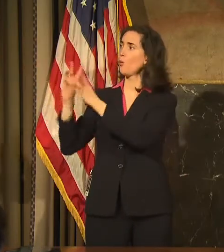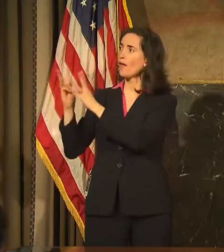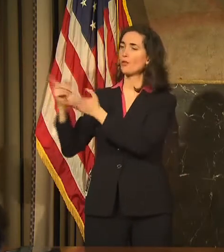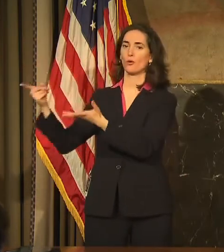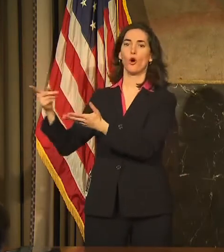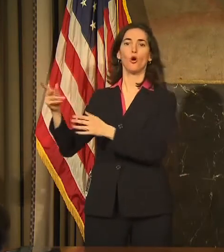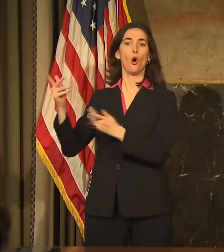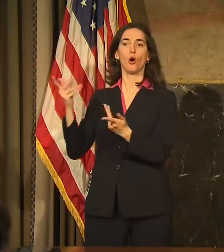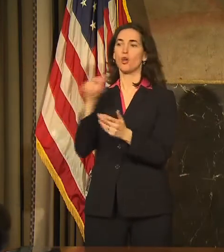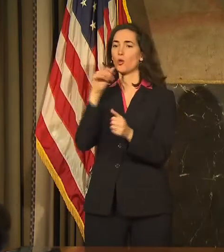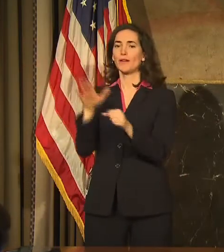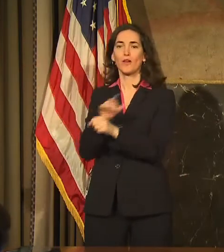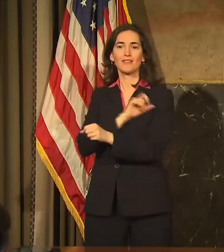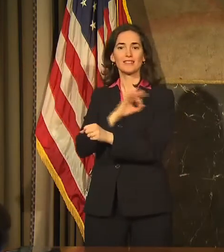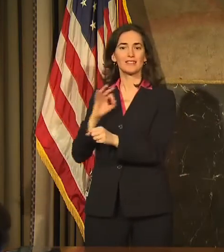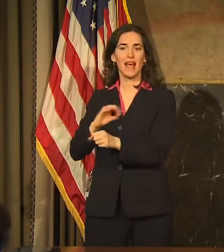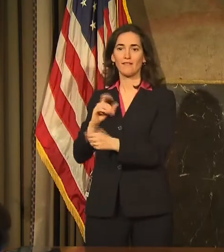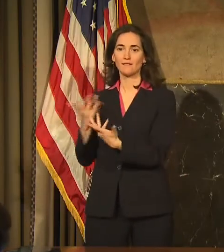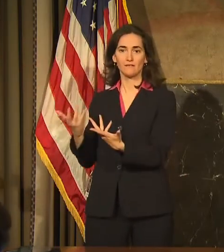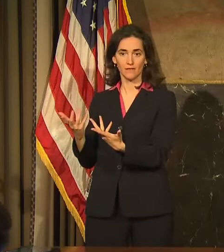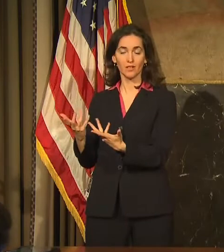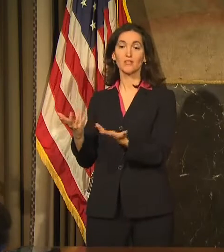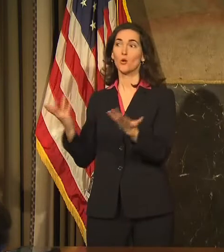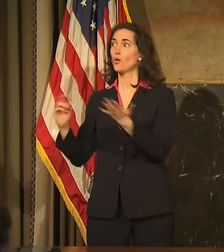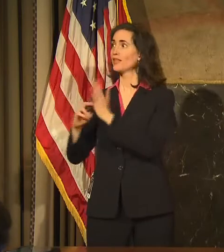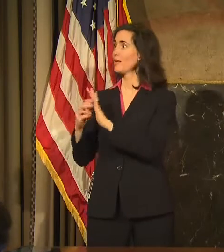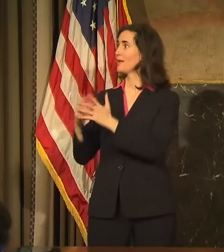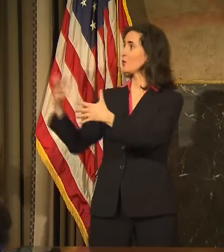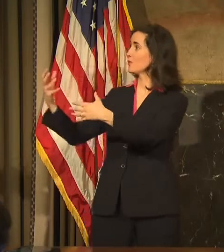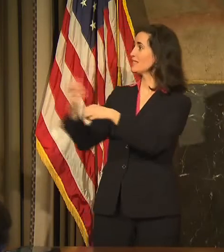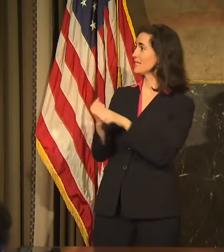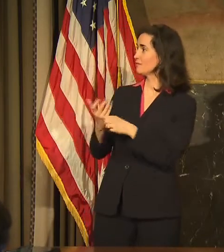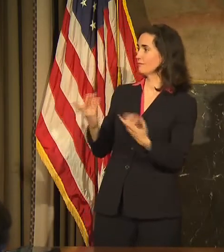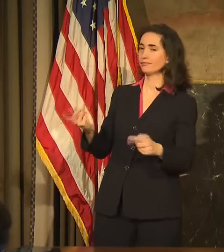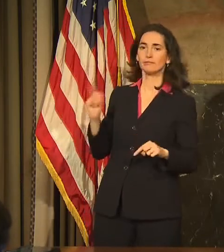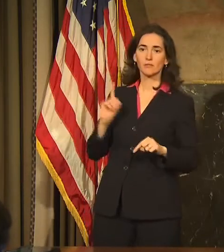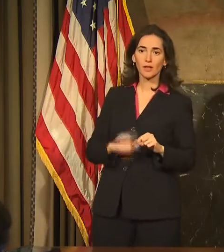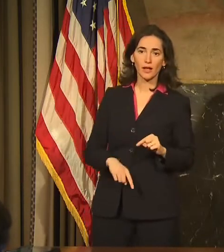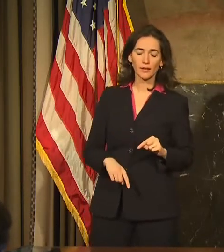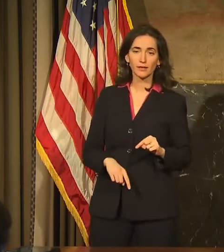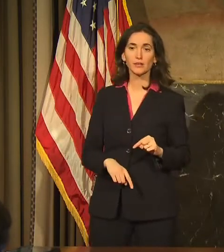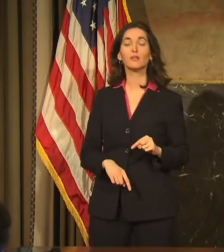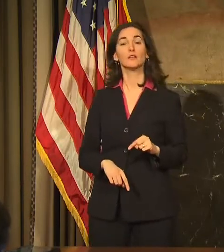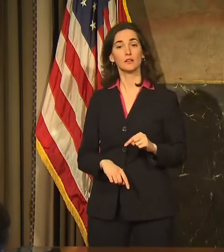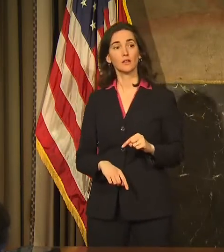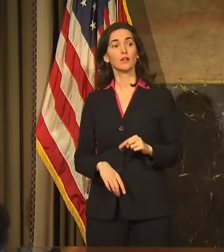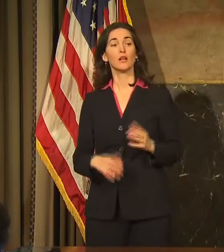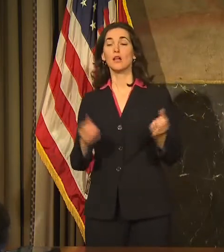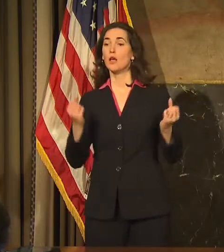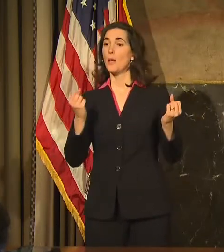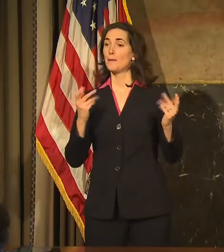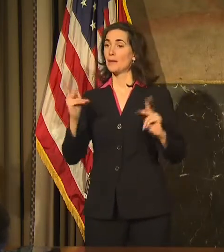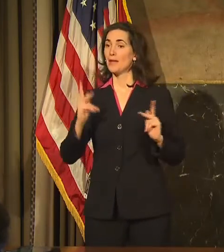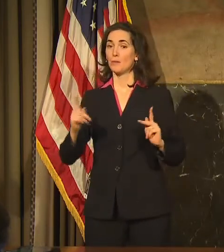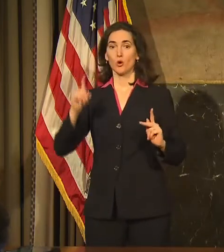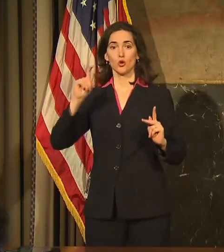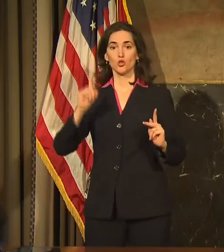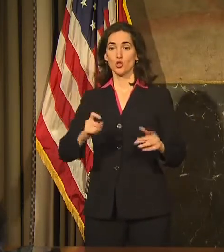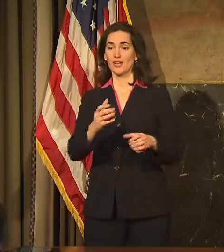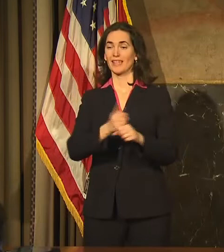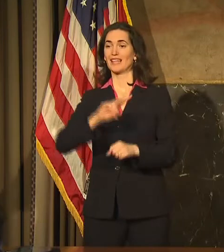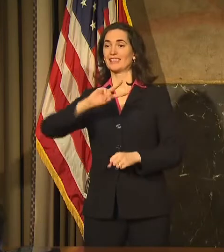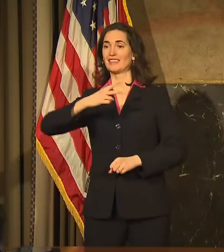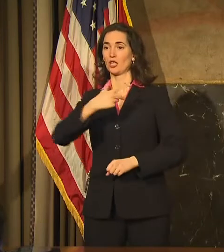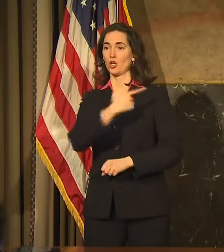of personnel shortages. So unfortunately, that's affecting us here. There are a fair number of people who were expecting to receive